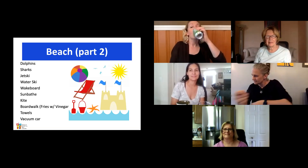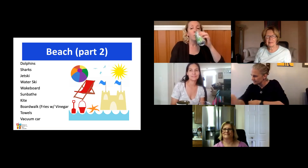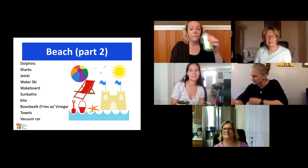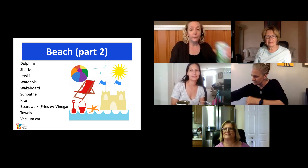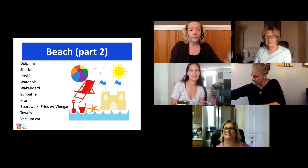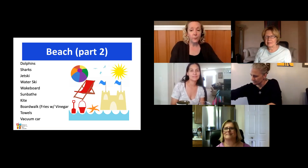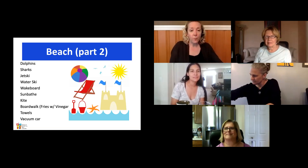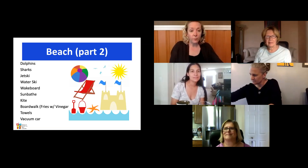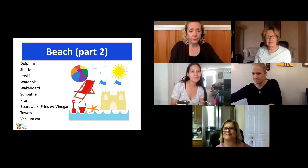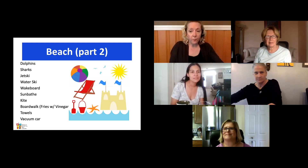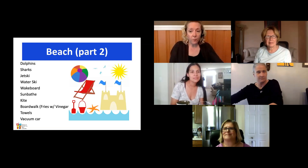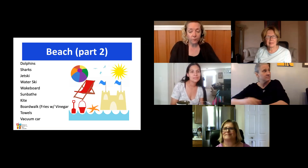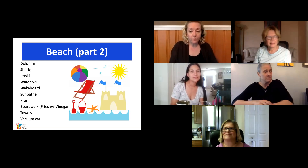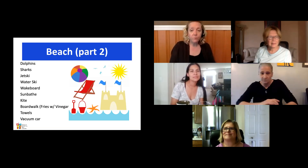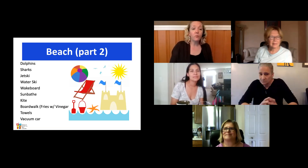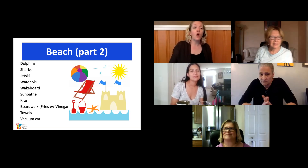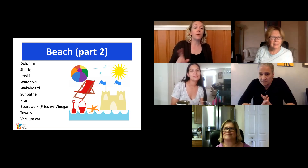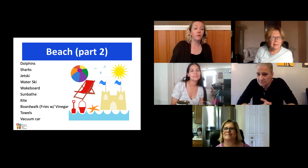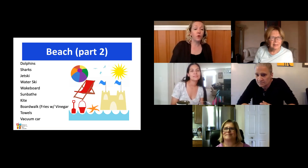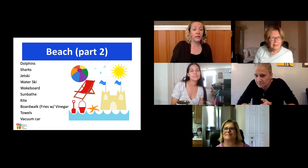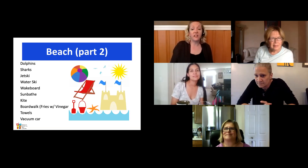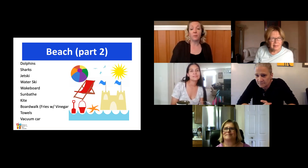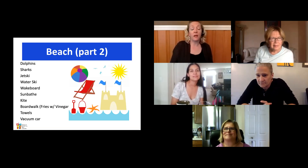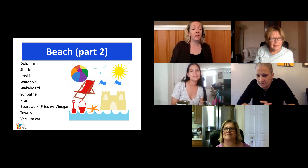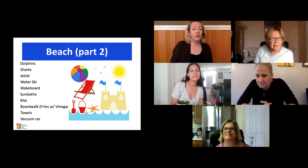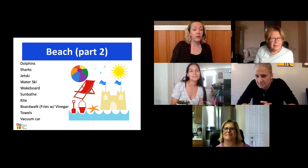Okay, before we get to camping, anything on this list that